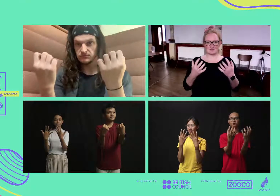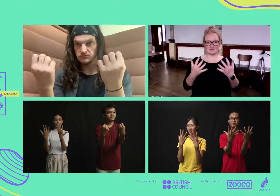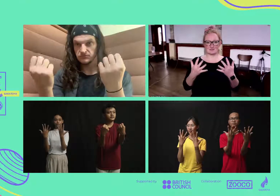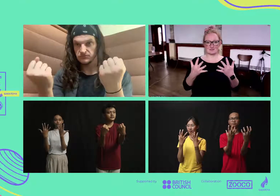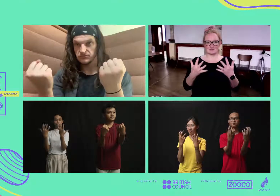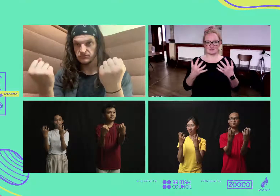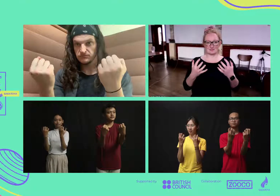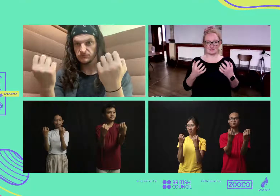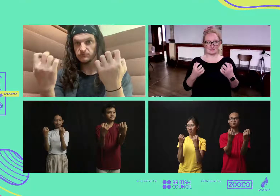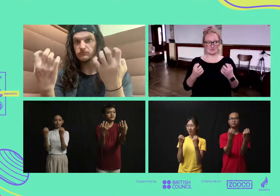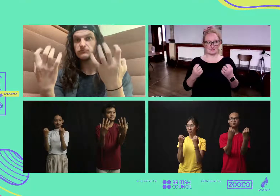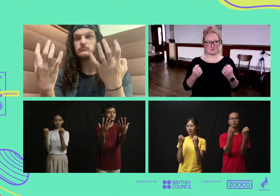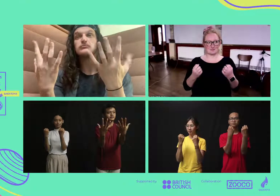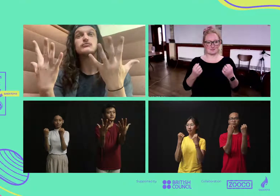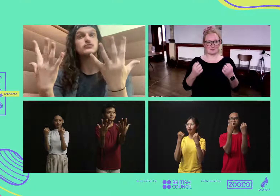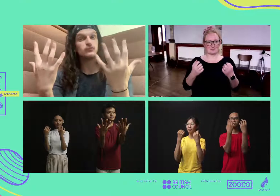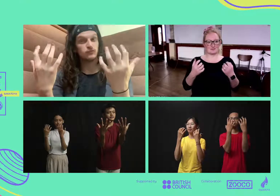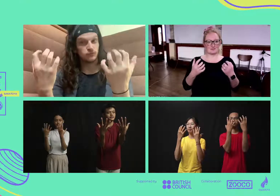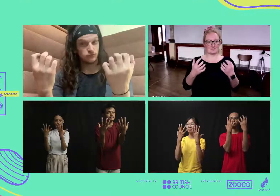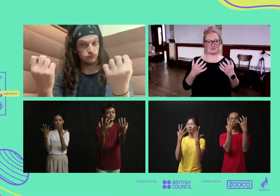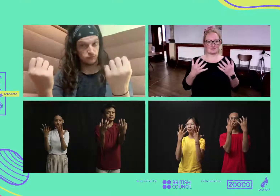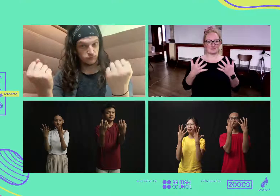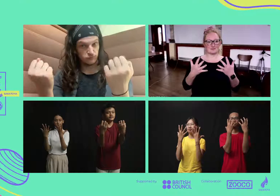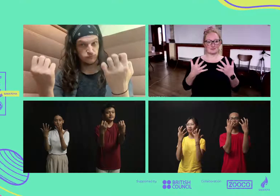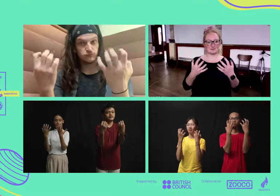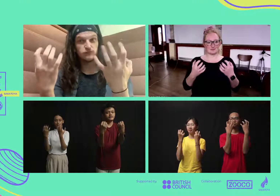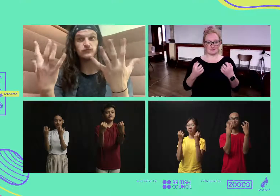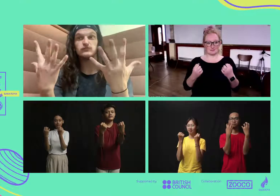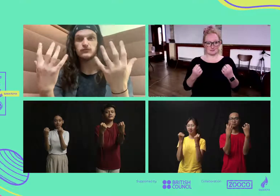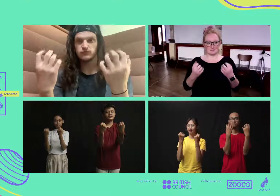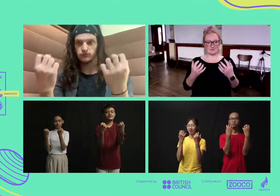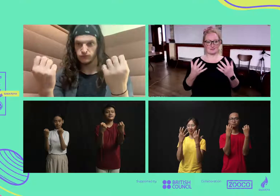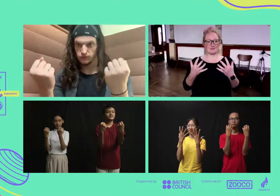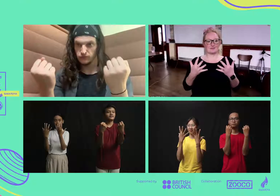out, to warm up the hands.